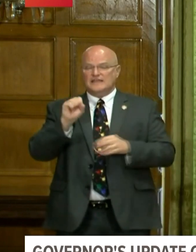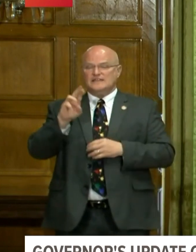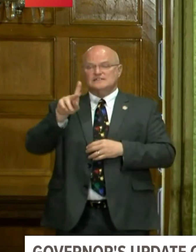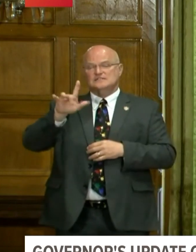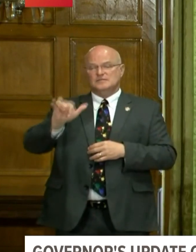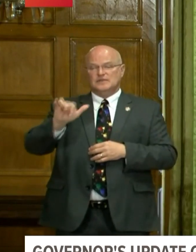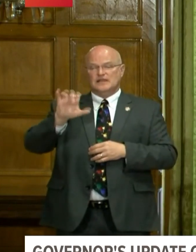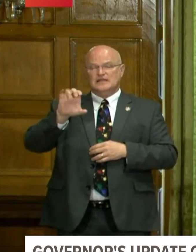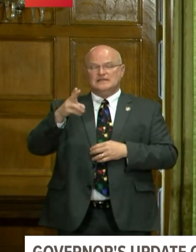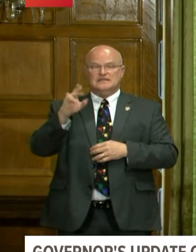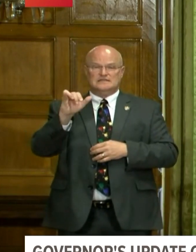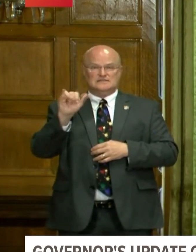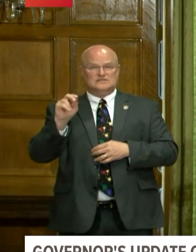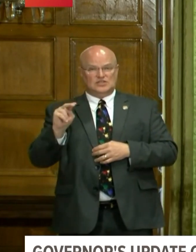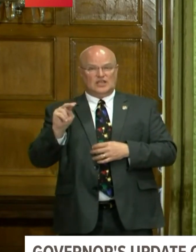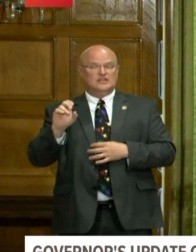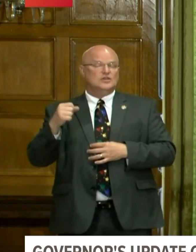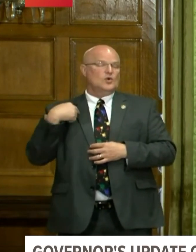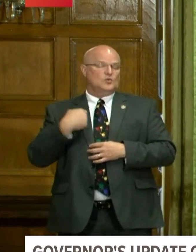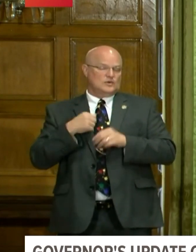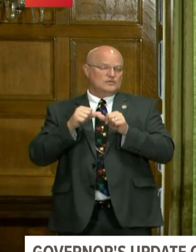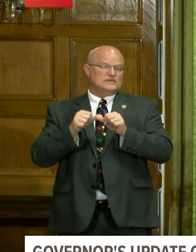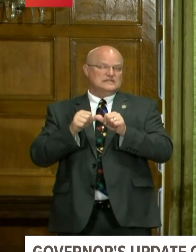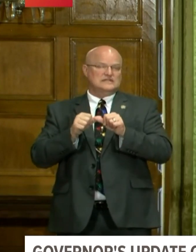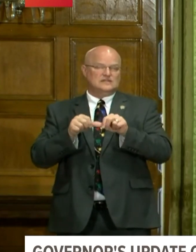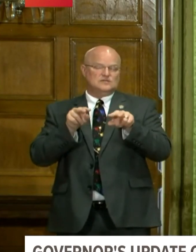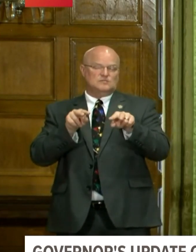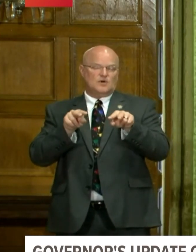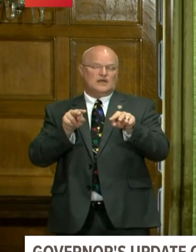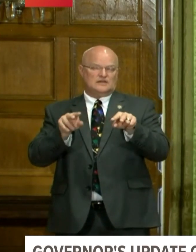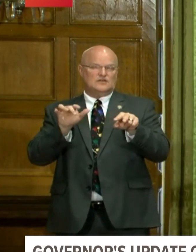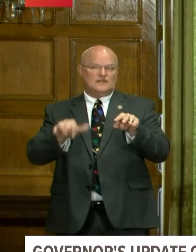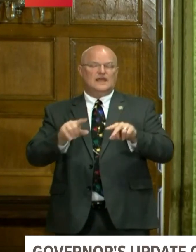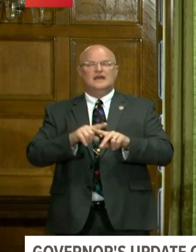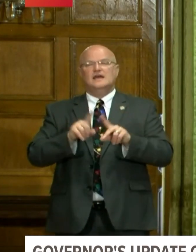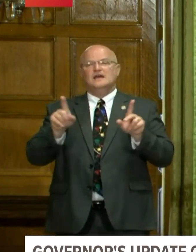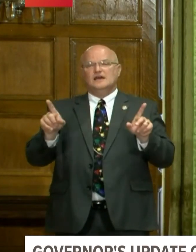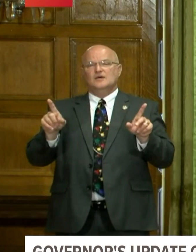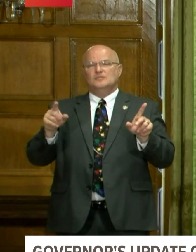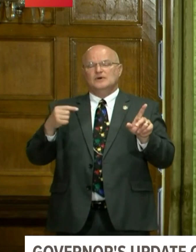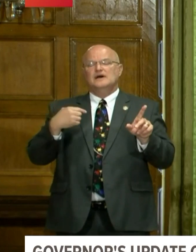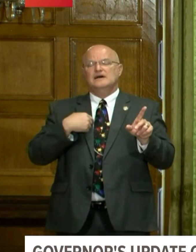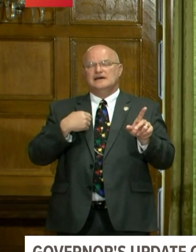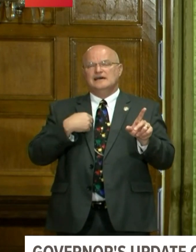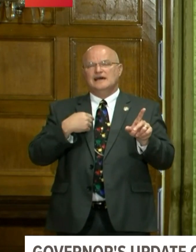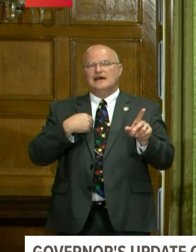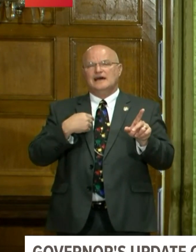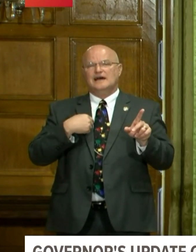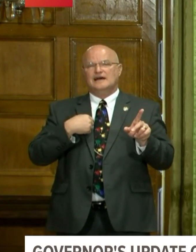So we will continue to monitor that, but I'm